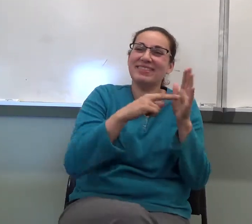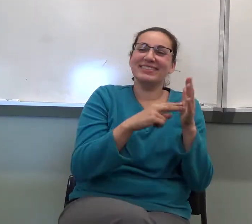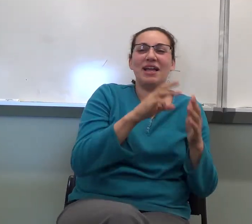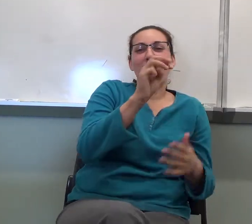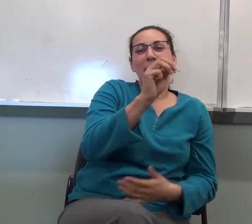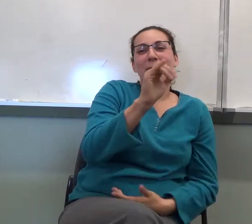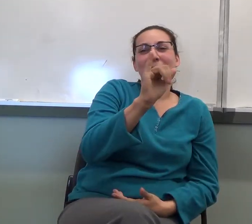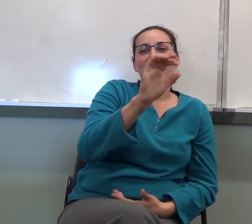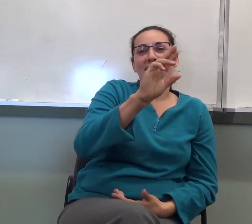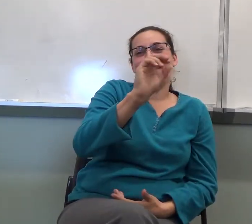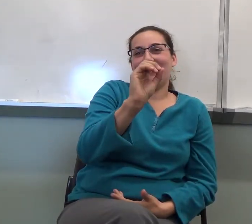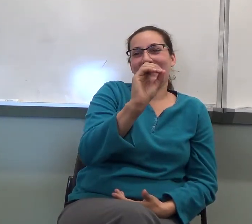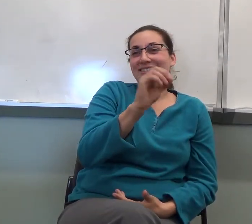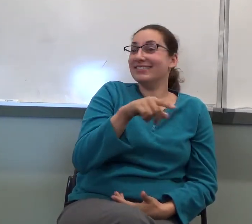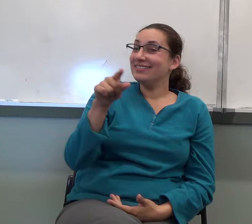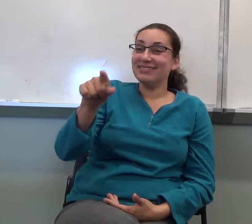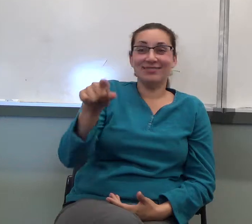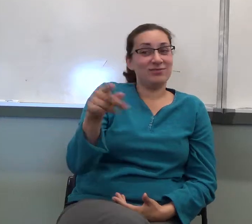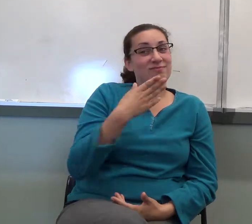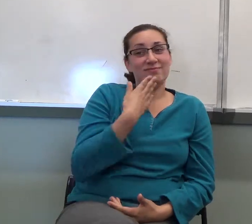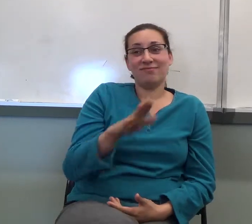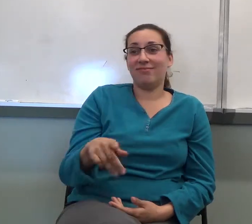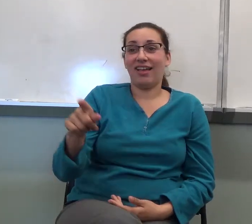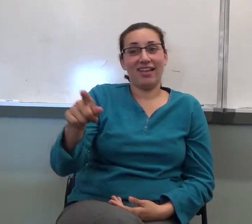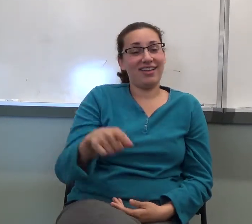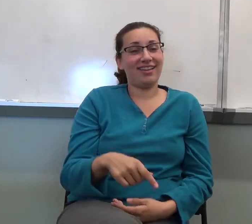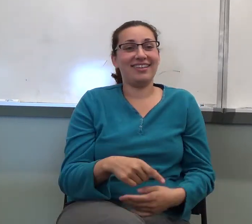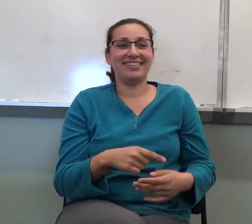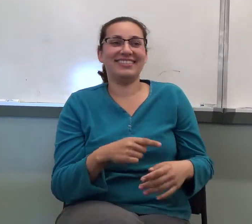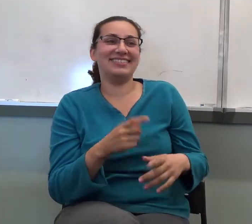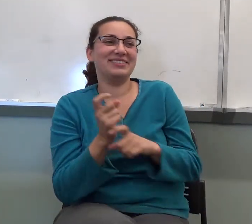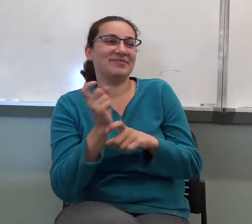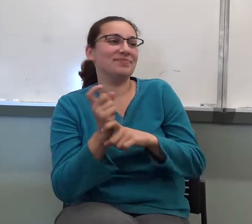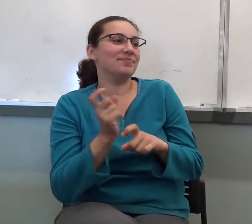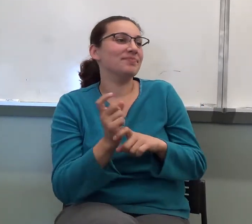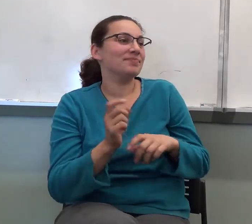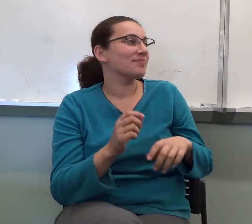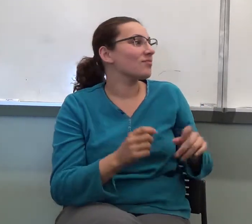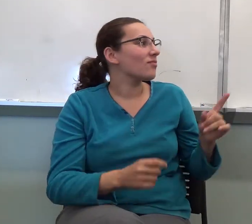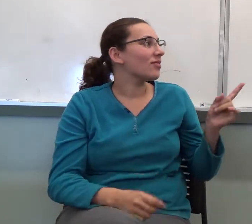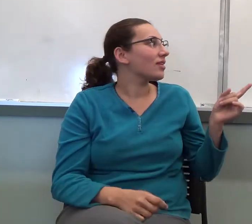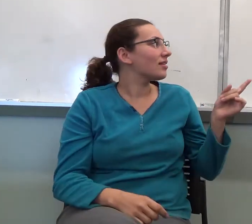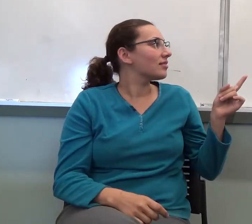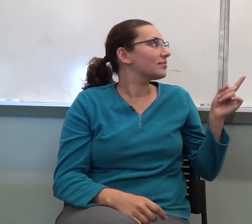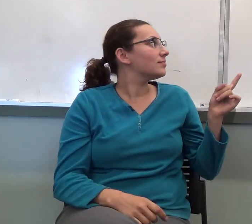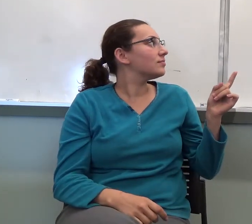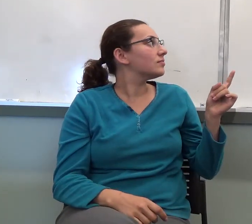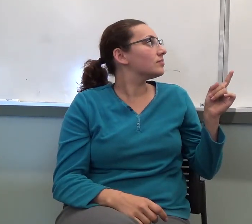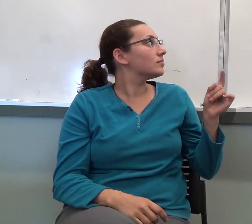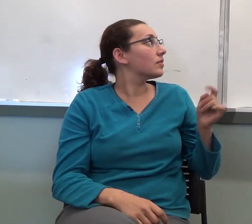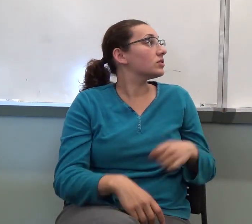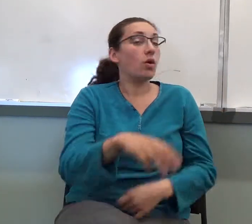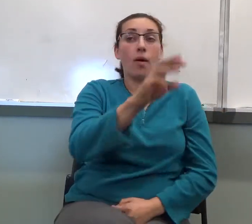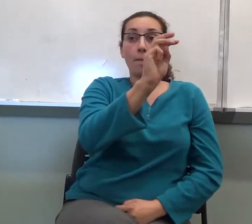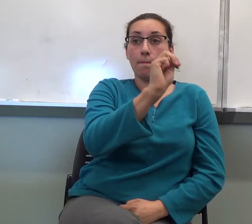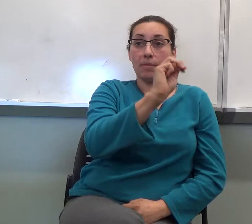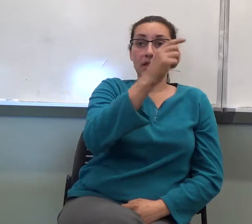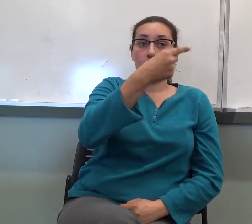off the scale, so to speak. They're not on the standard prefix line. You've got to attach it. So here's the